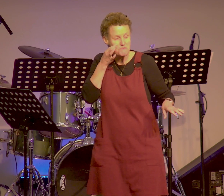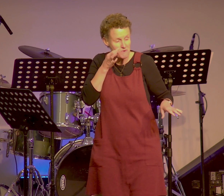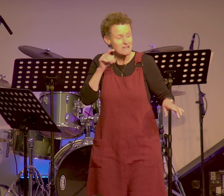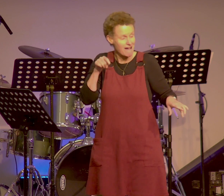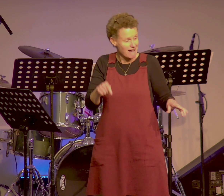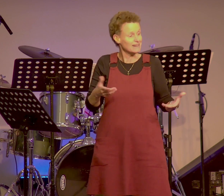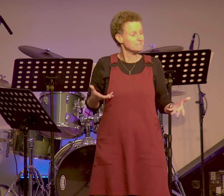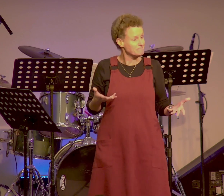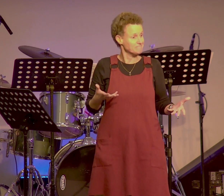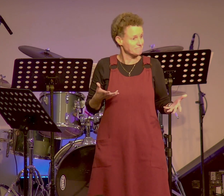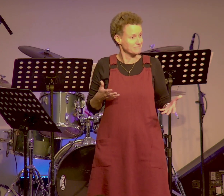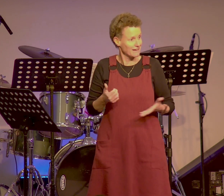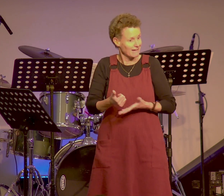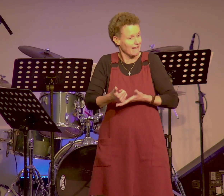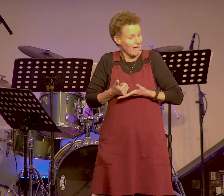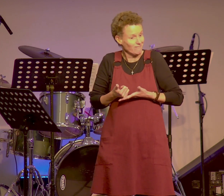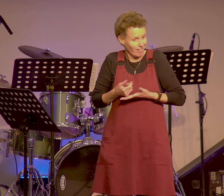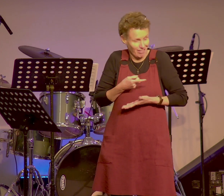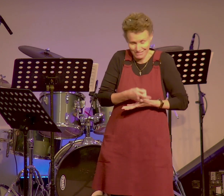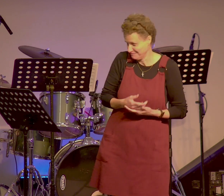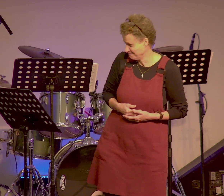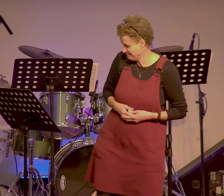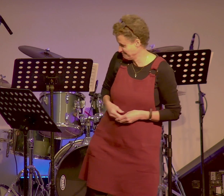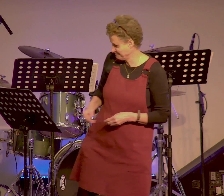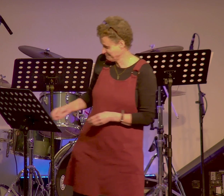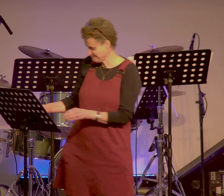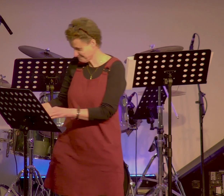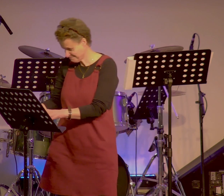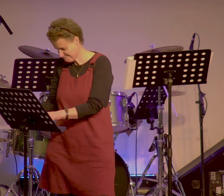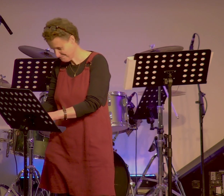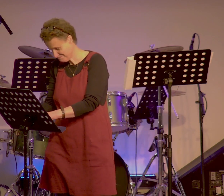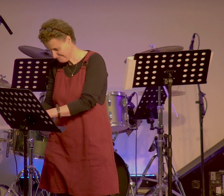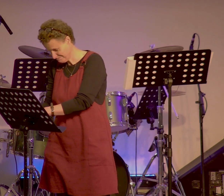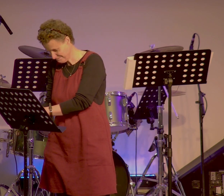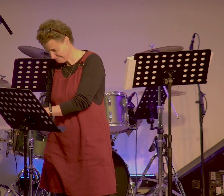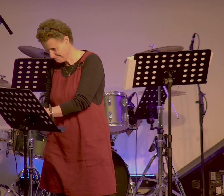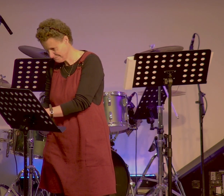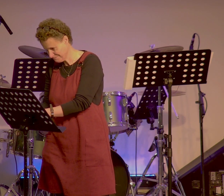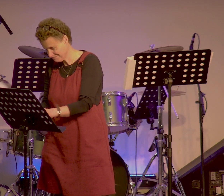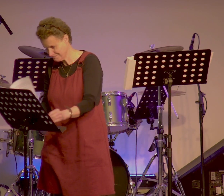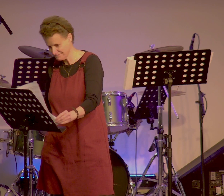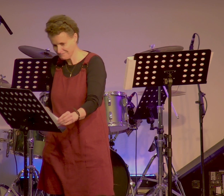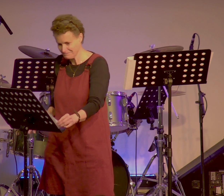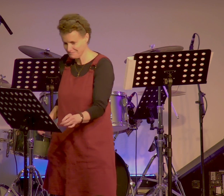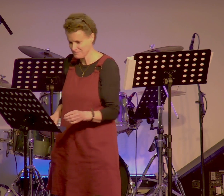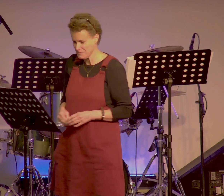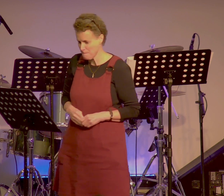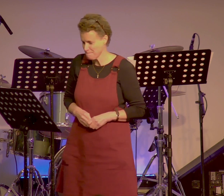it could be like that. Maybe that's why the water tasted bitter. Although it was bitter, it's very helpful.